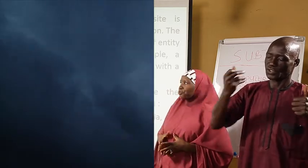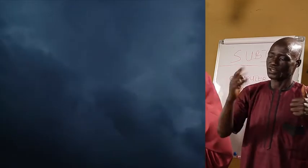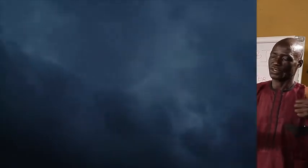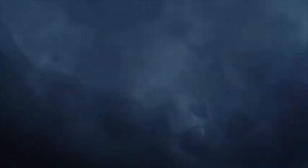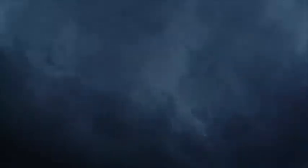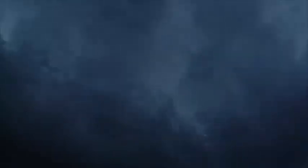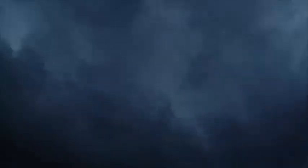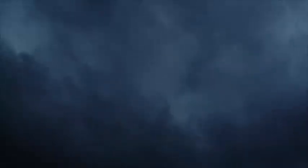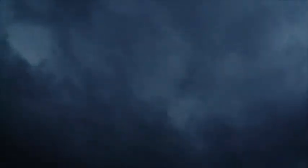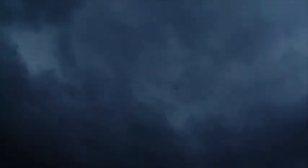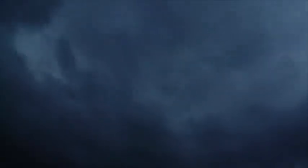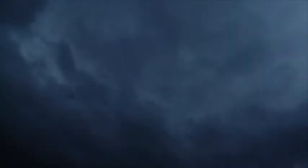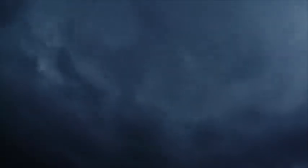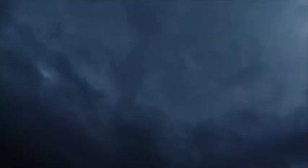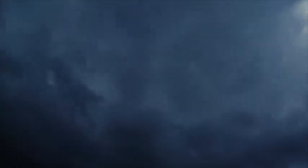some countries.